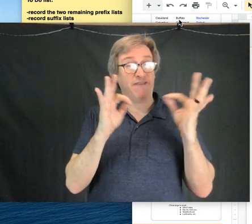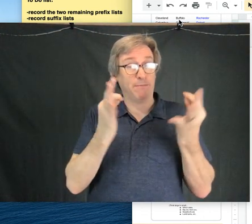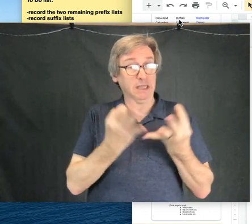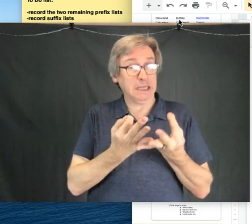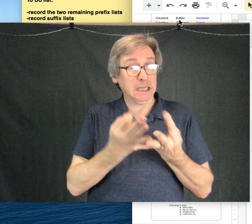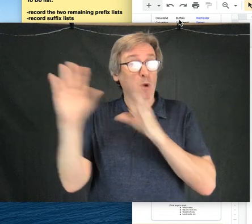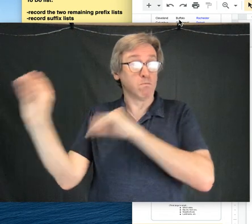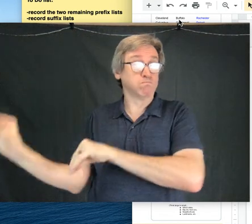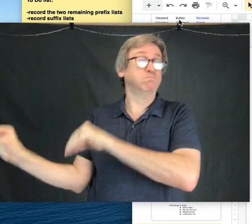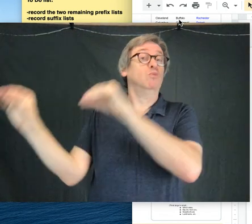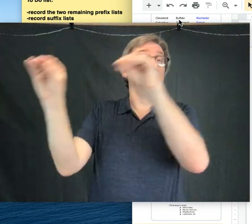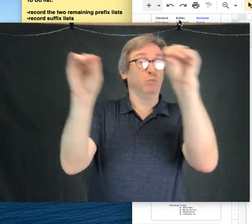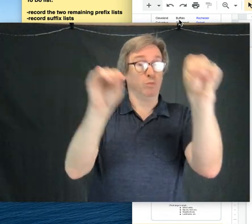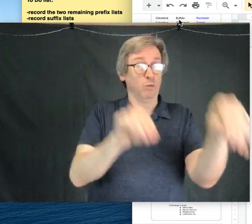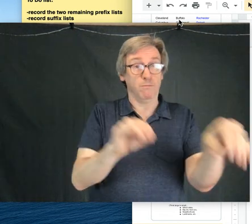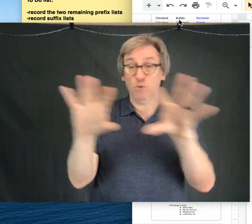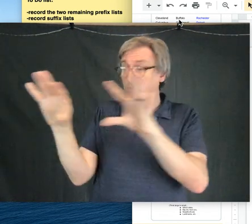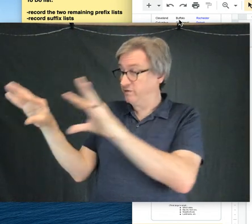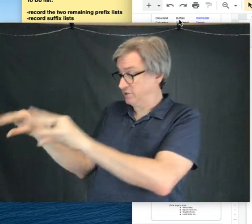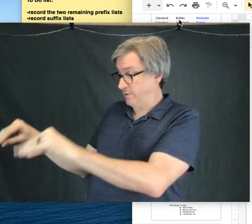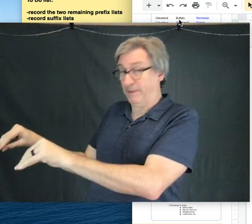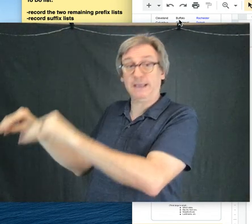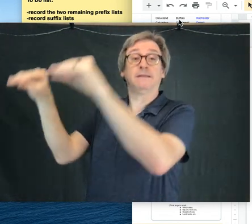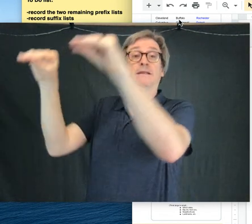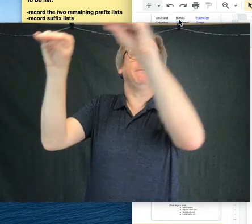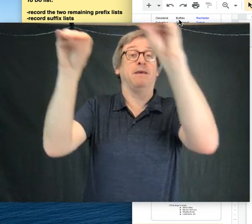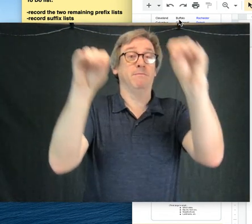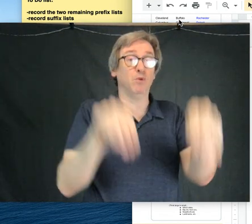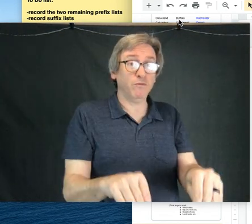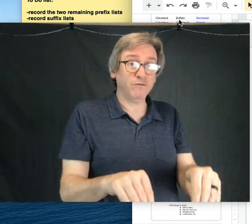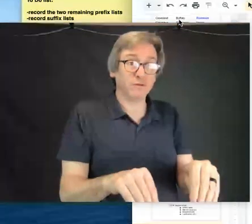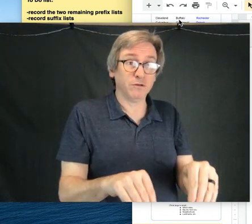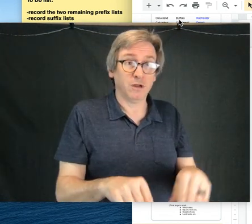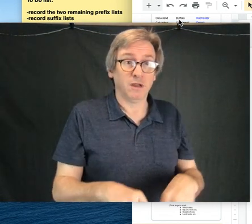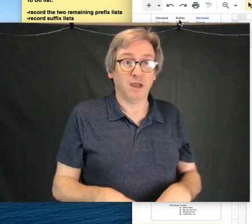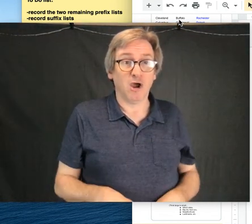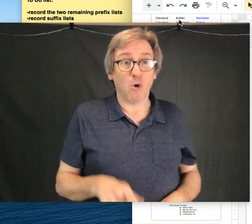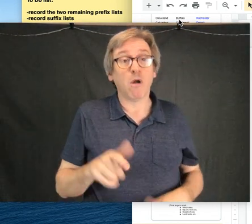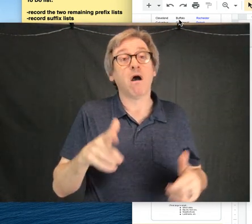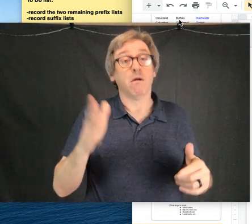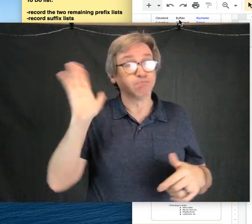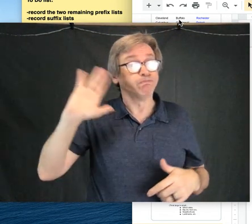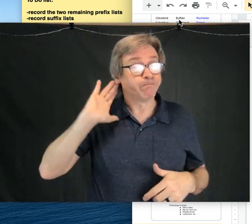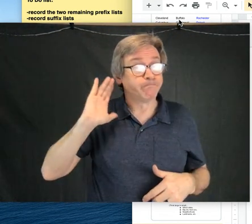my family moved, so we picked up and moved.